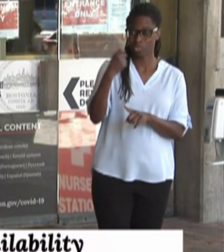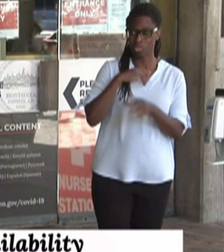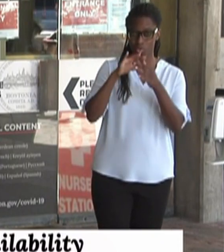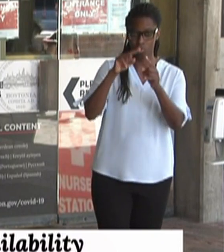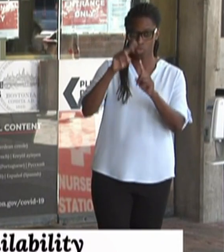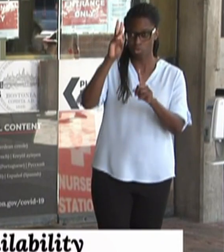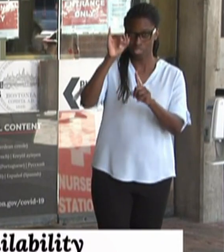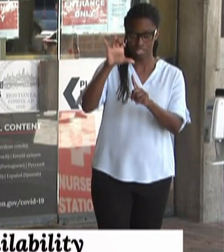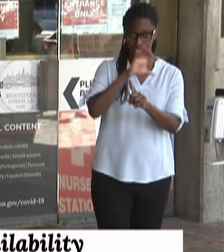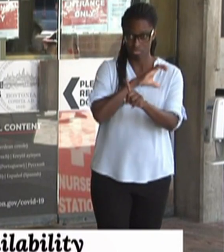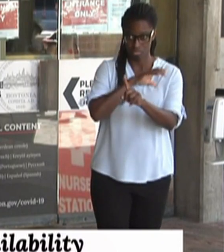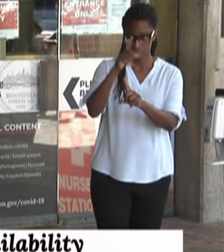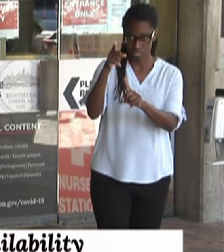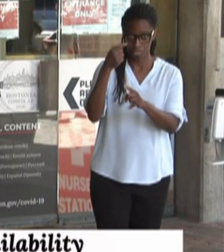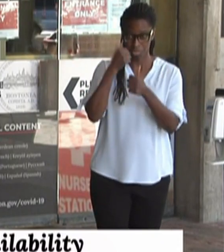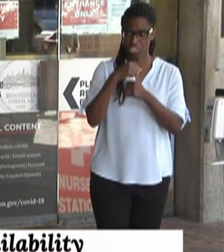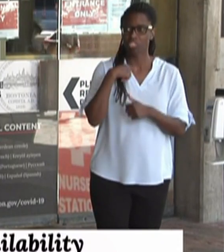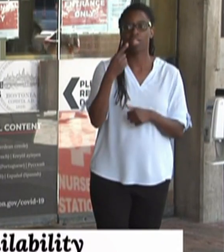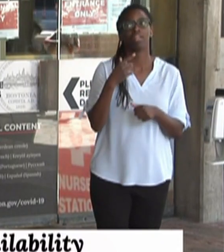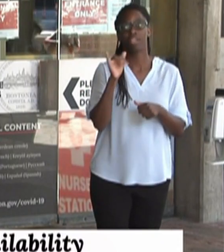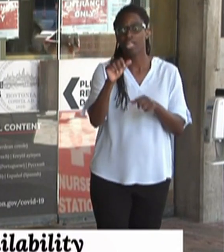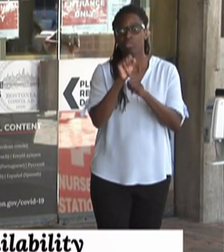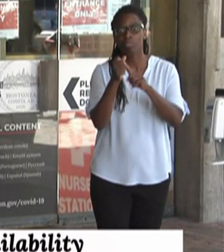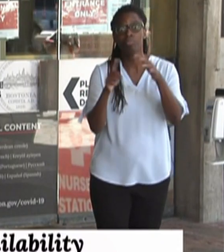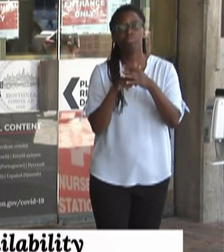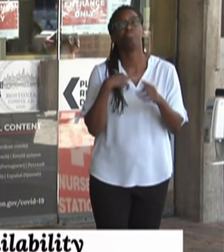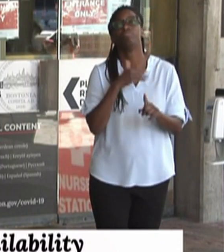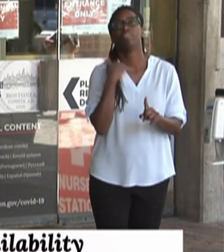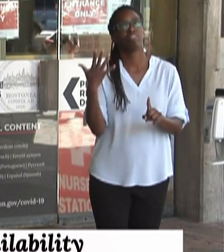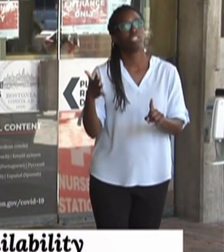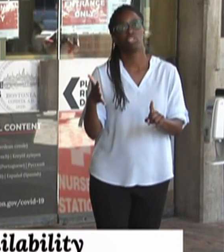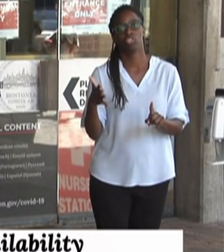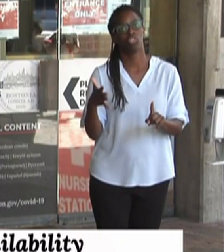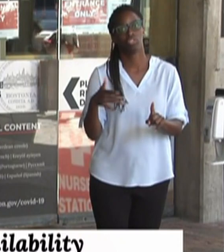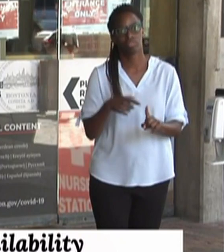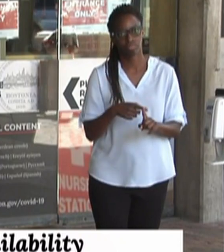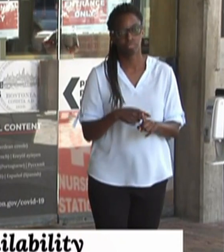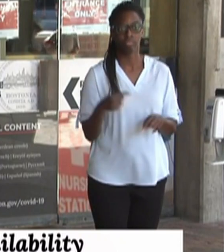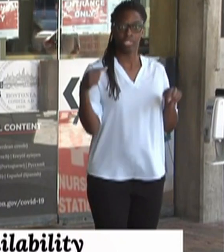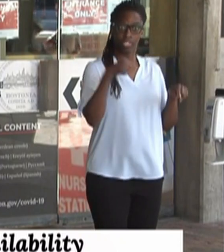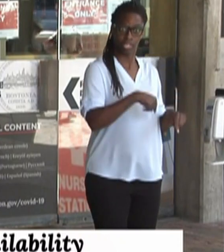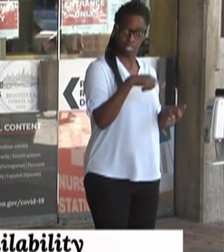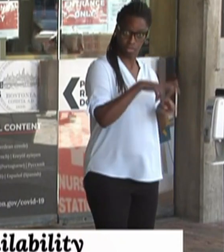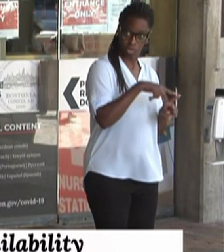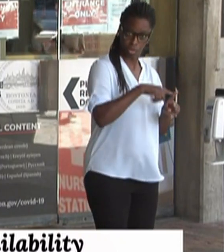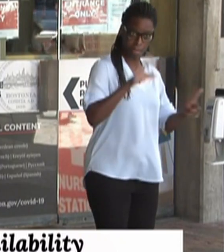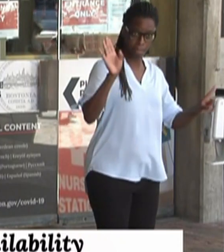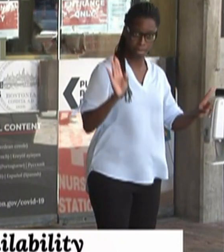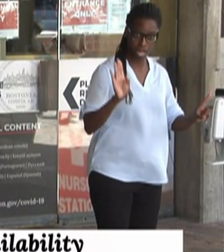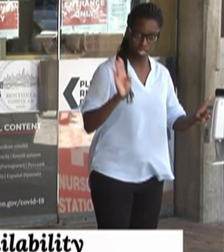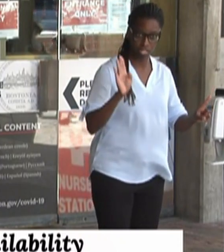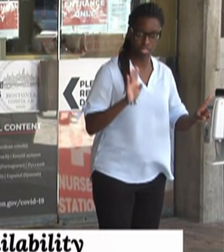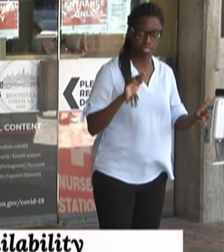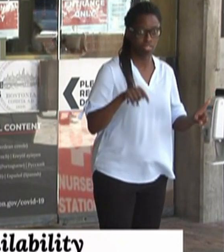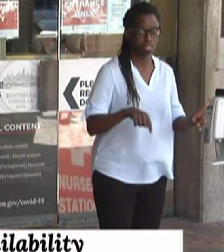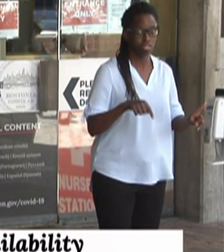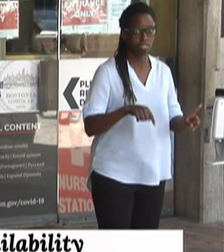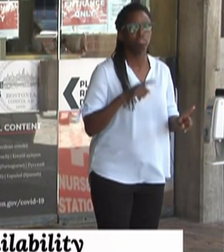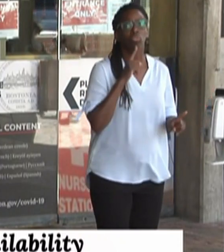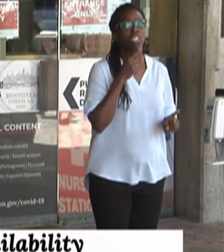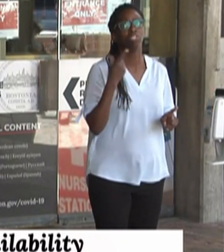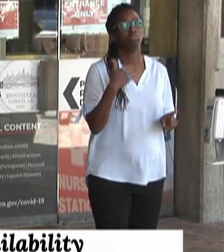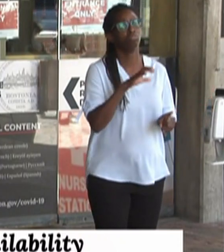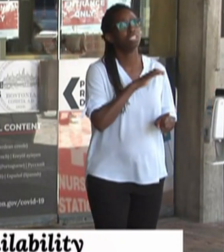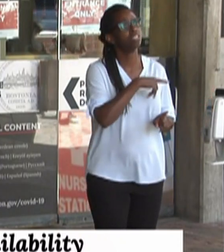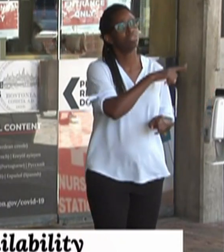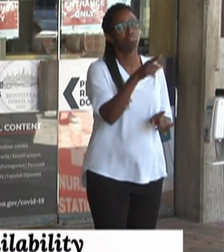We also have in Boston, I can only speak for Boston, we have some incredible police officers in our city, men and women, that